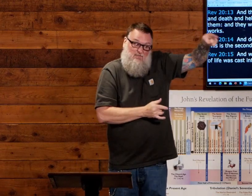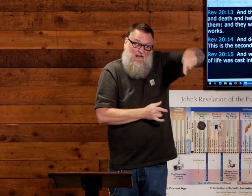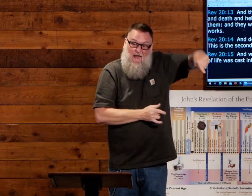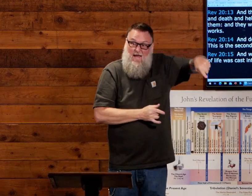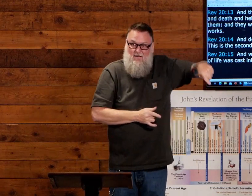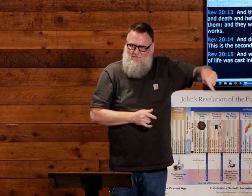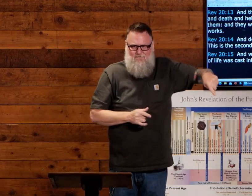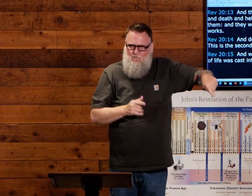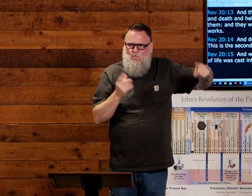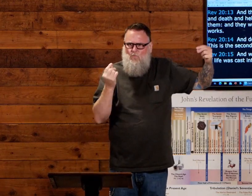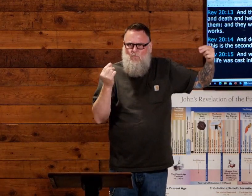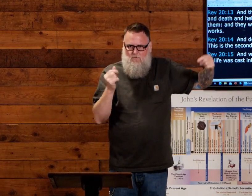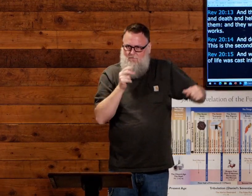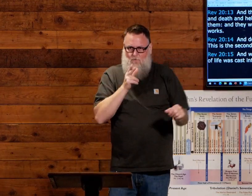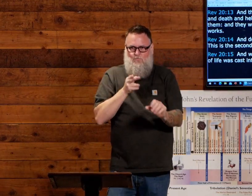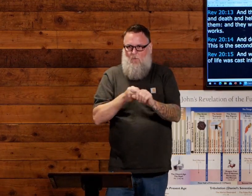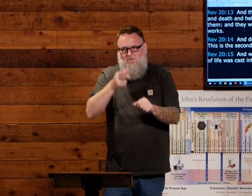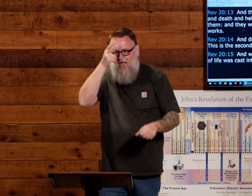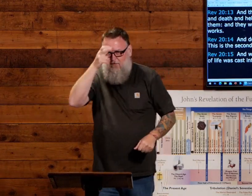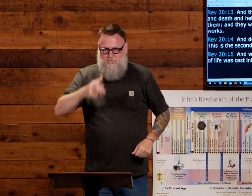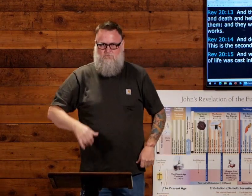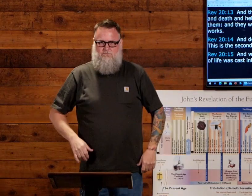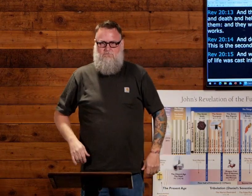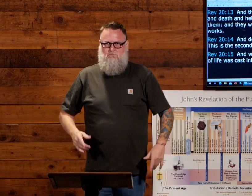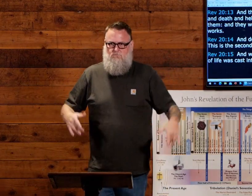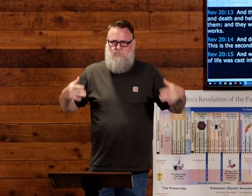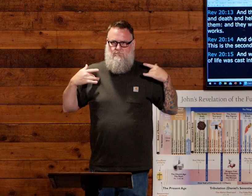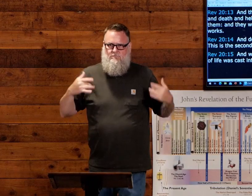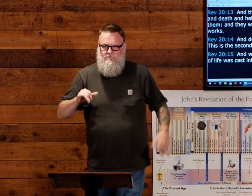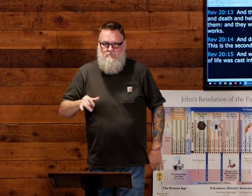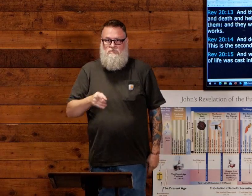two-thirds remain with Christ. They didn't join Satan.